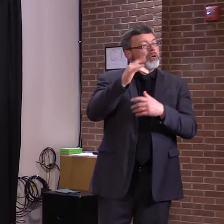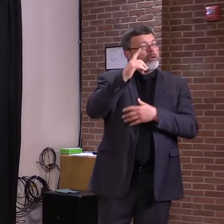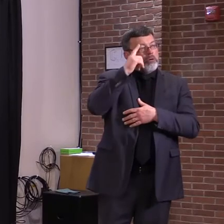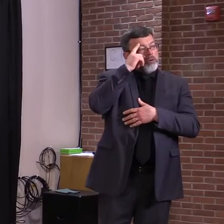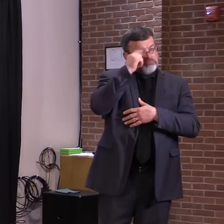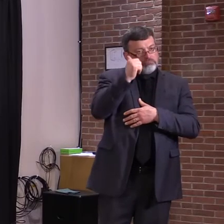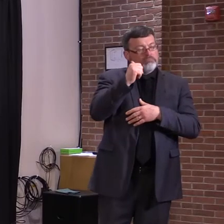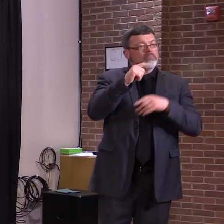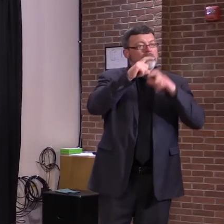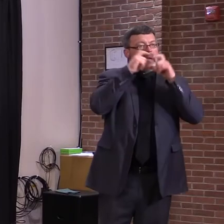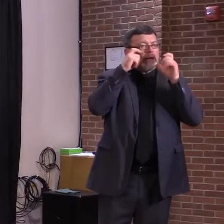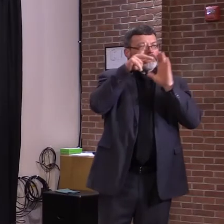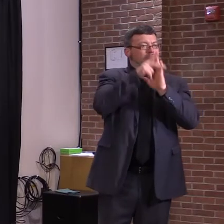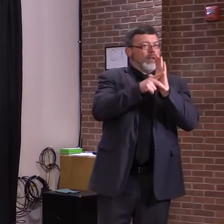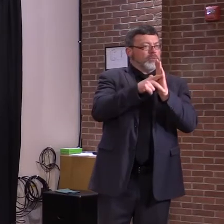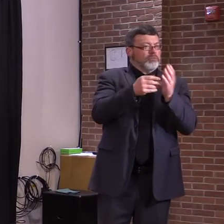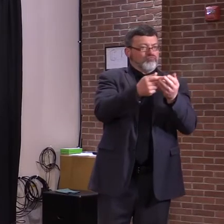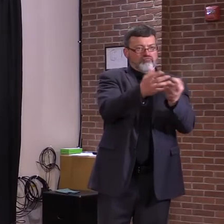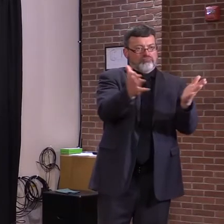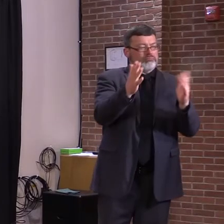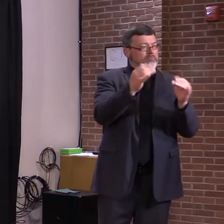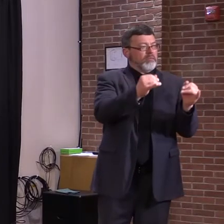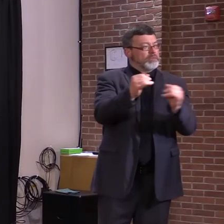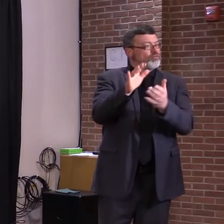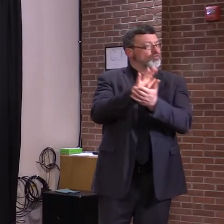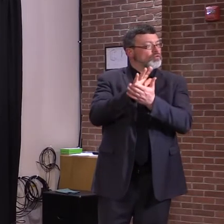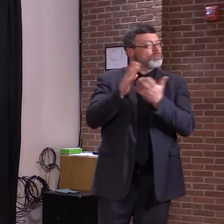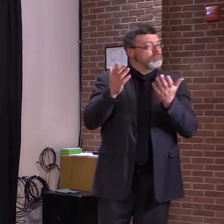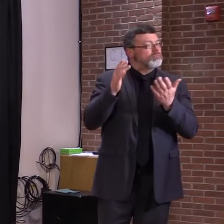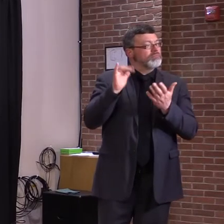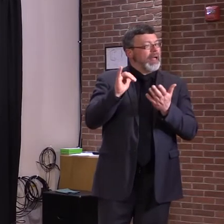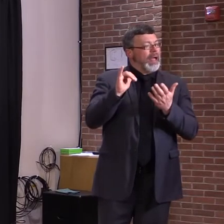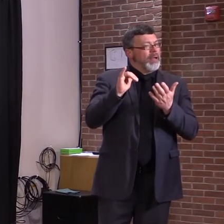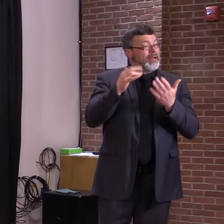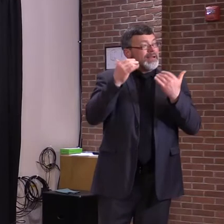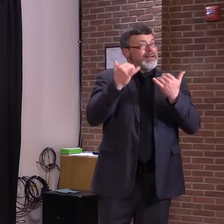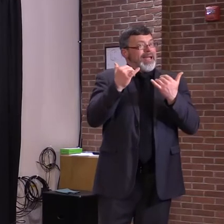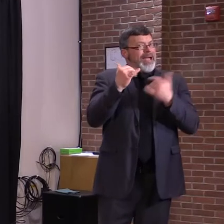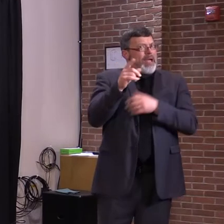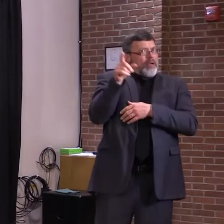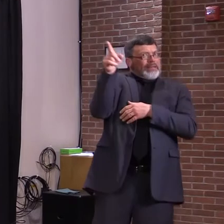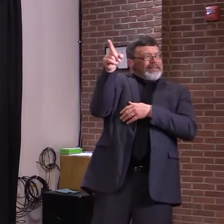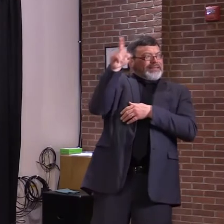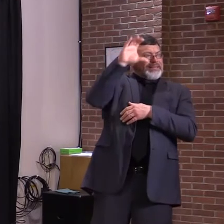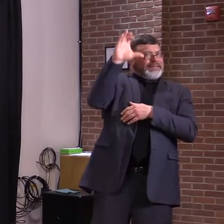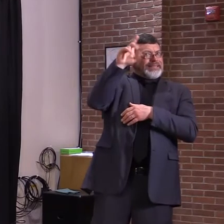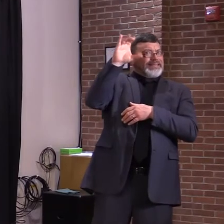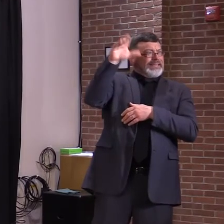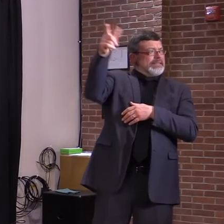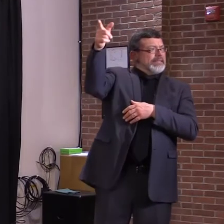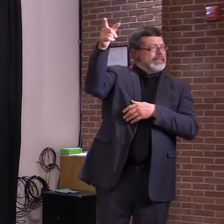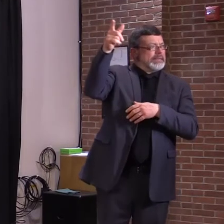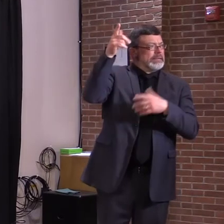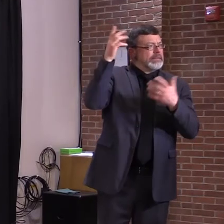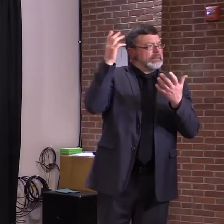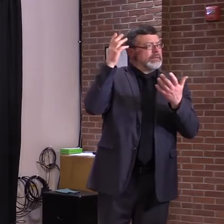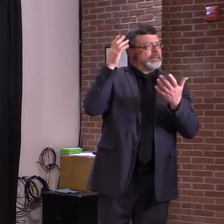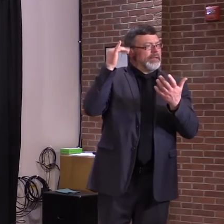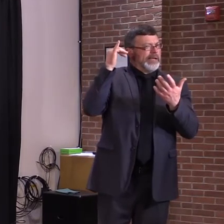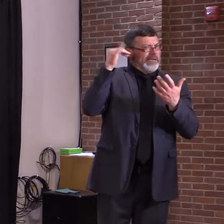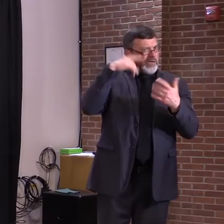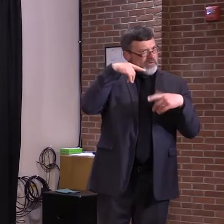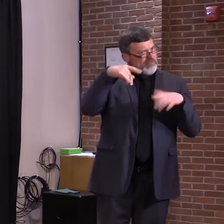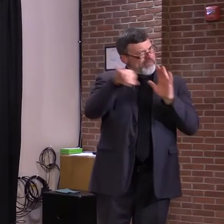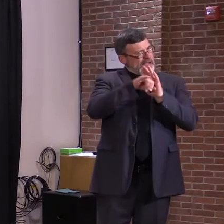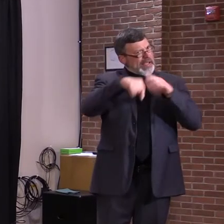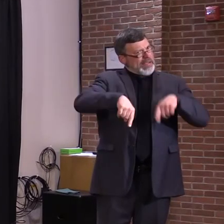I hear now that the CDC has reversed course on putting three Vermont counties on the high risk